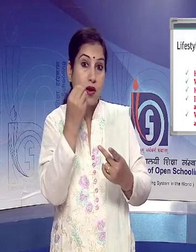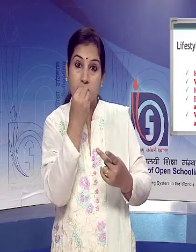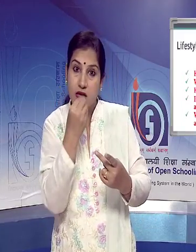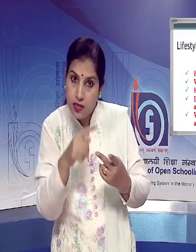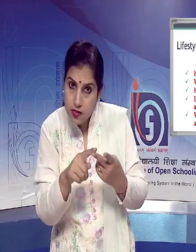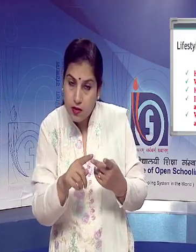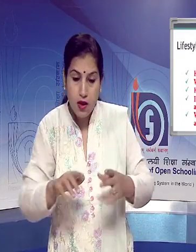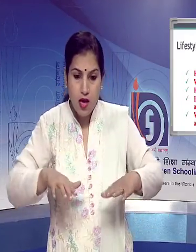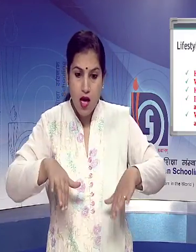and when we sleep,